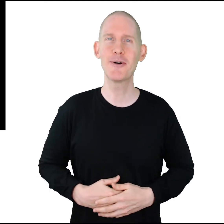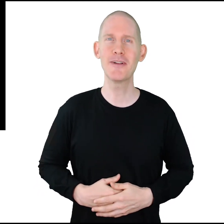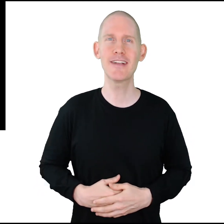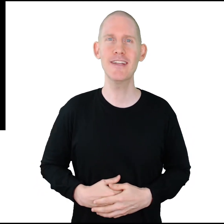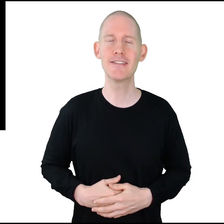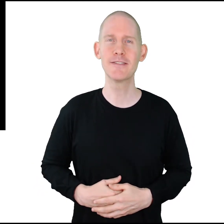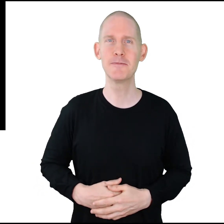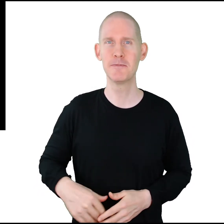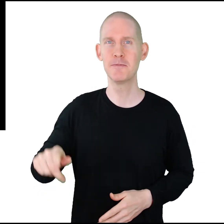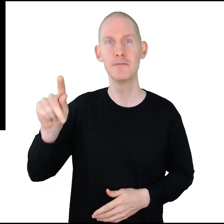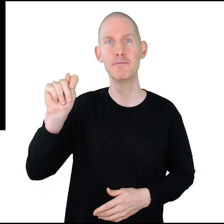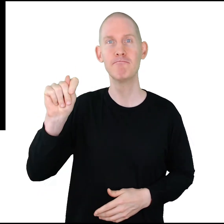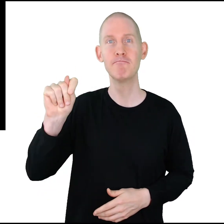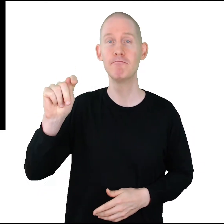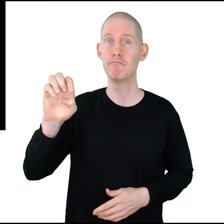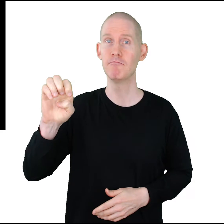go like this.